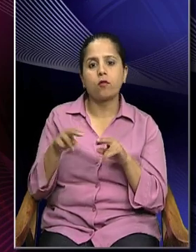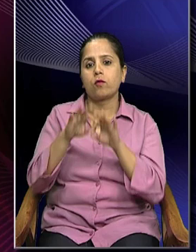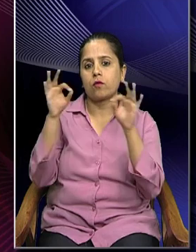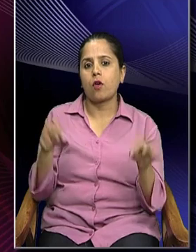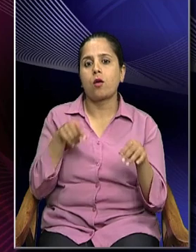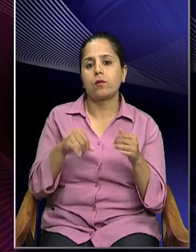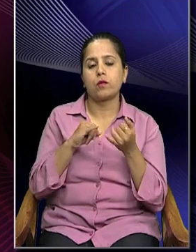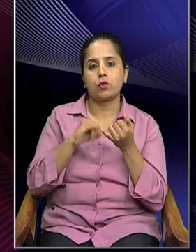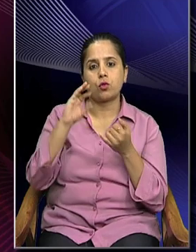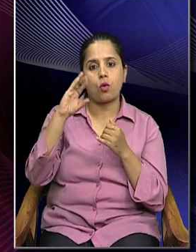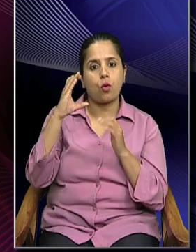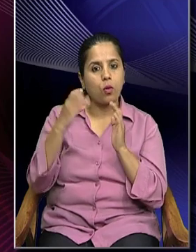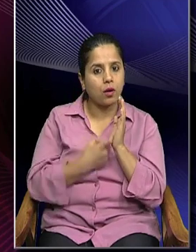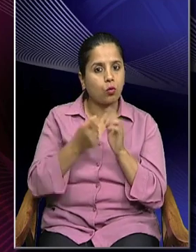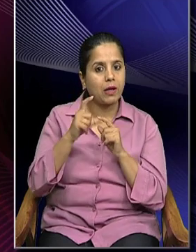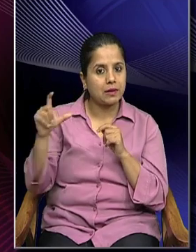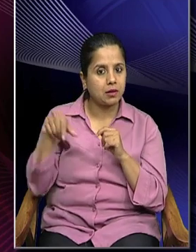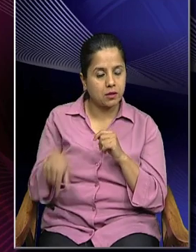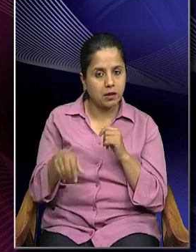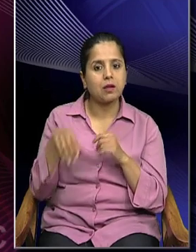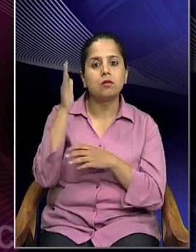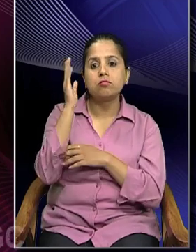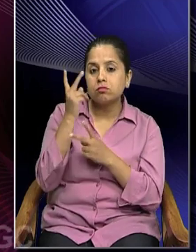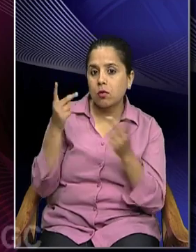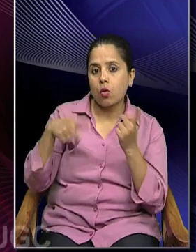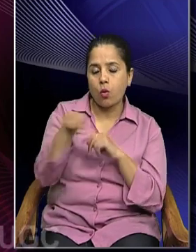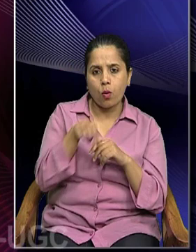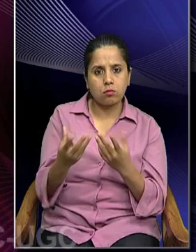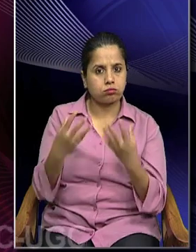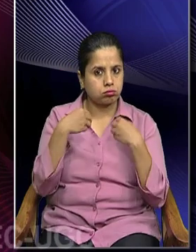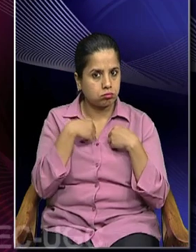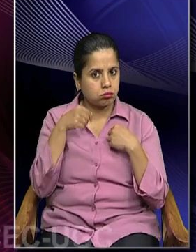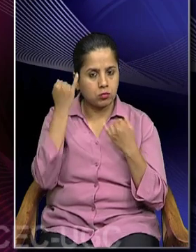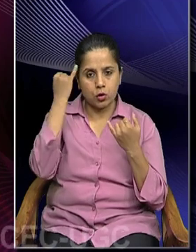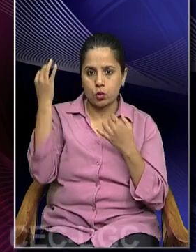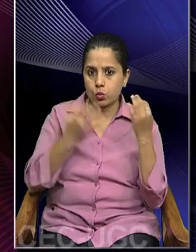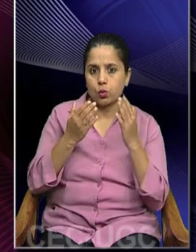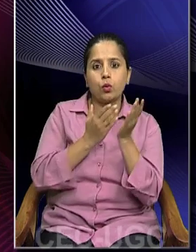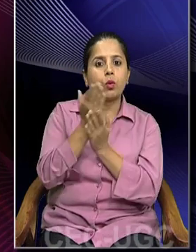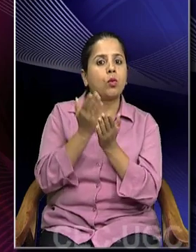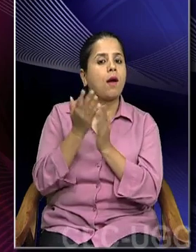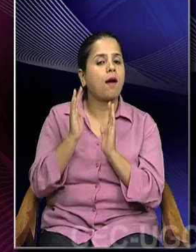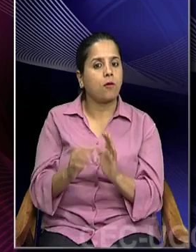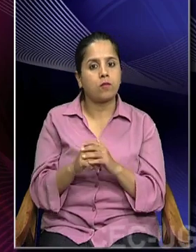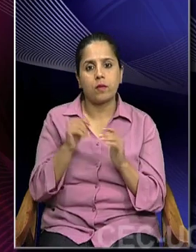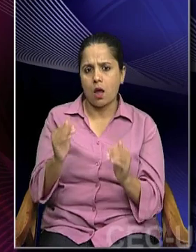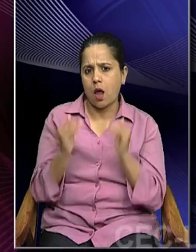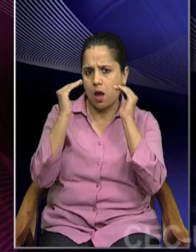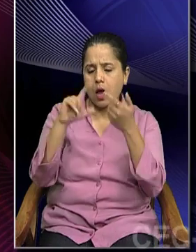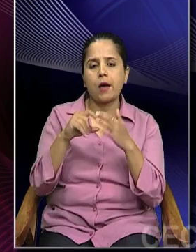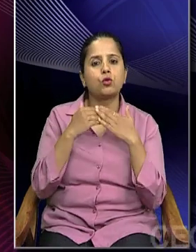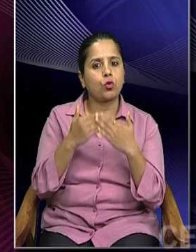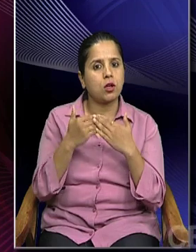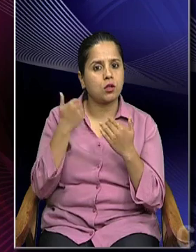these Socratic seminars, by incorporating these innovative assessment methods, higher